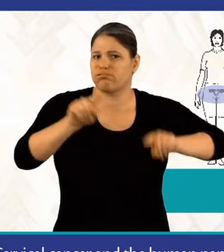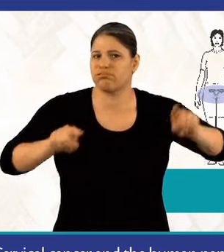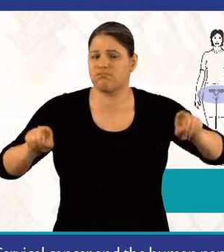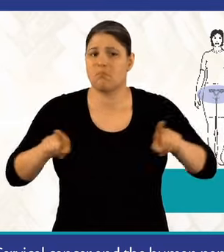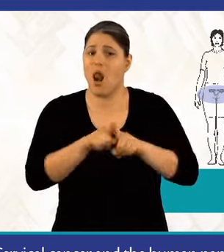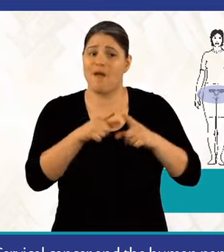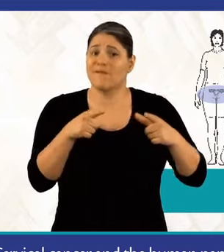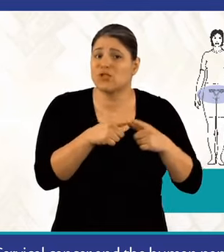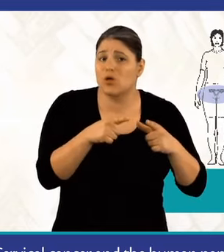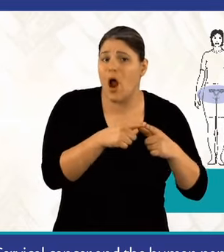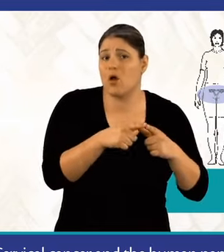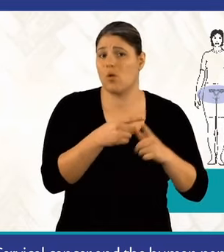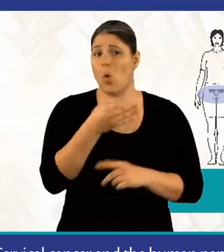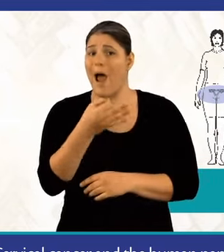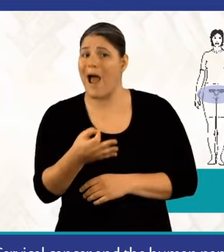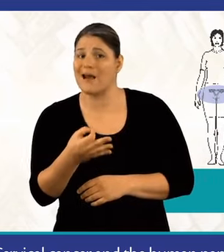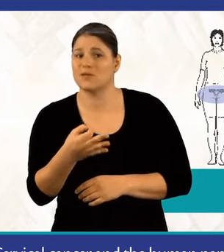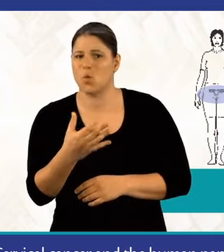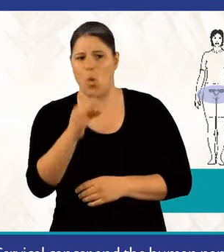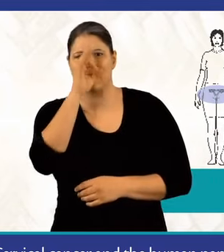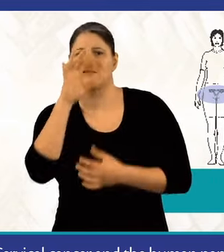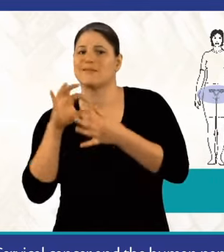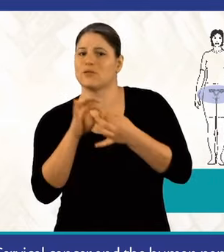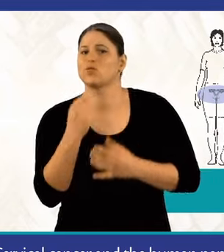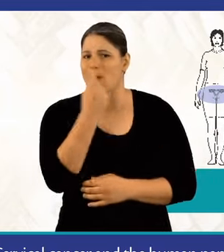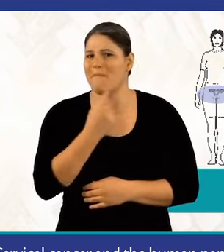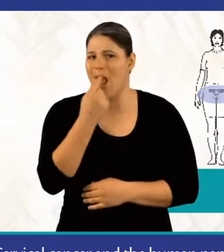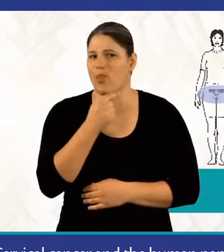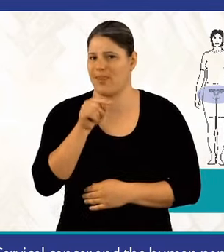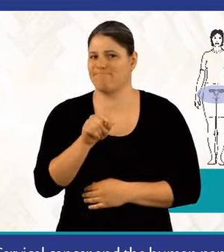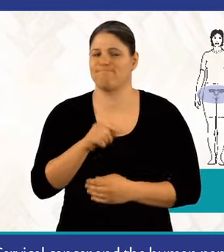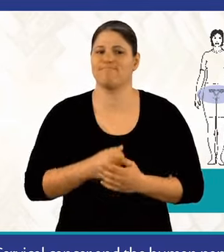Cervical cancer is caused by the human papillomavirus, HPV.